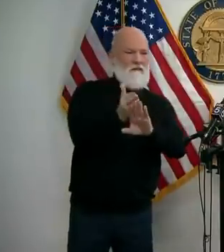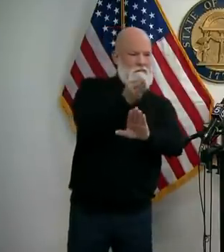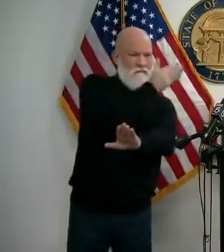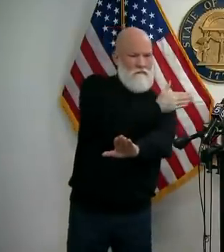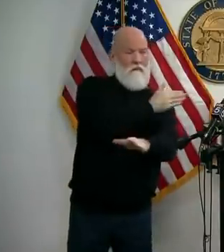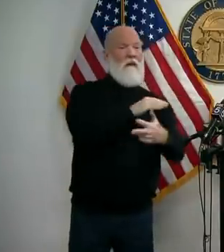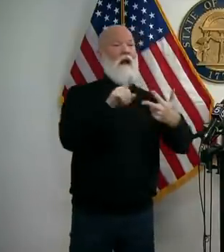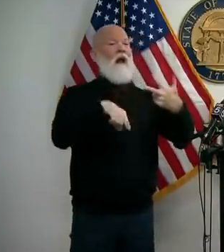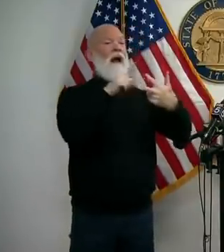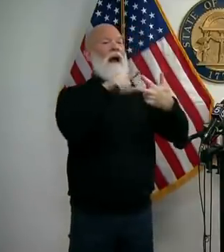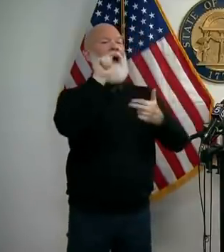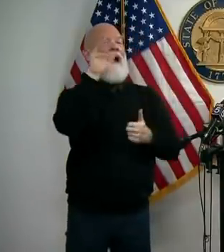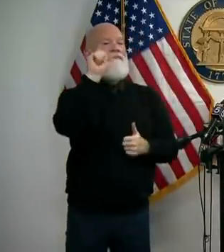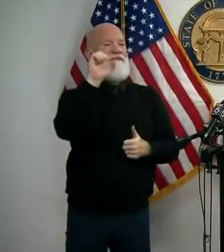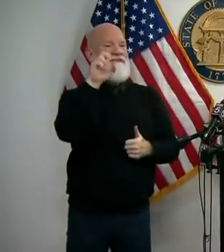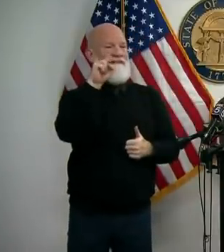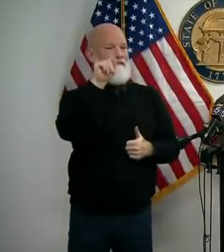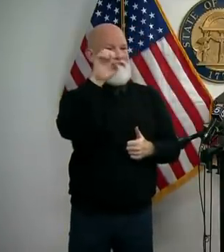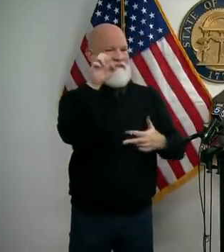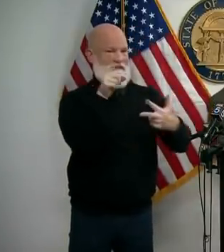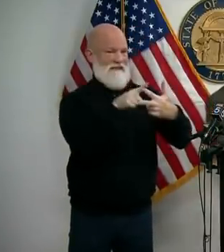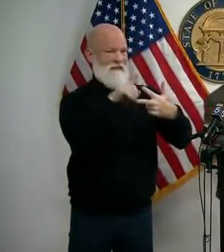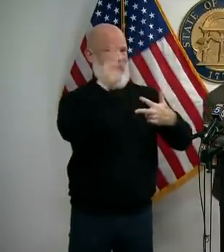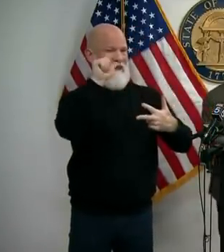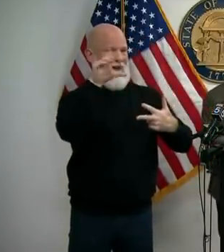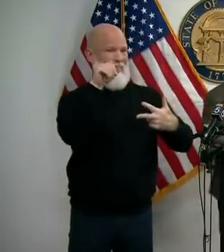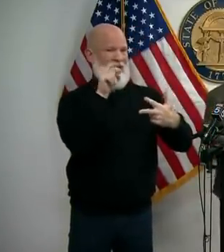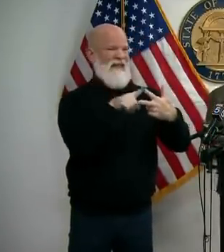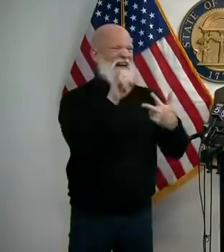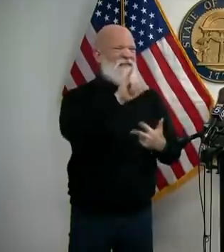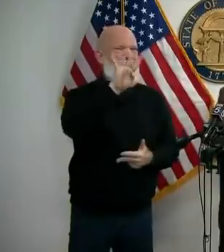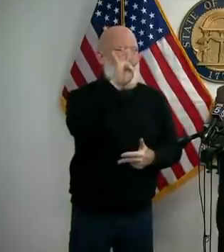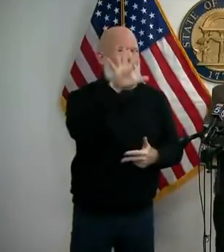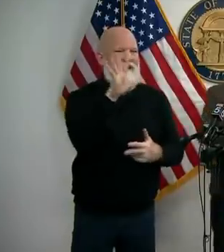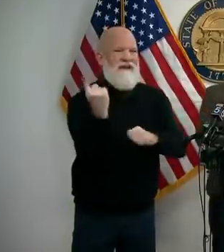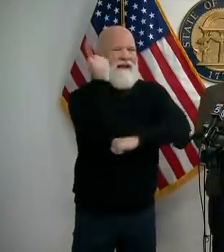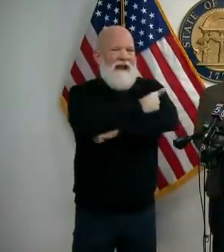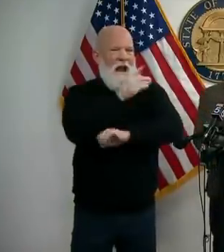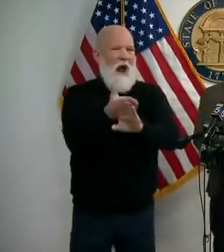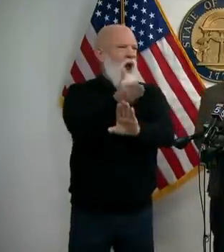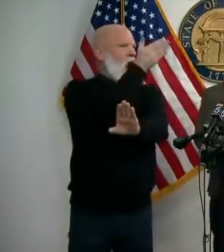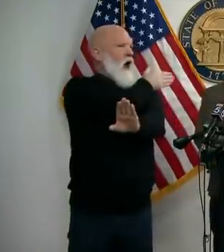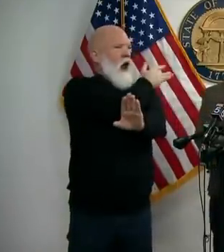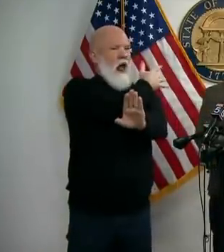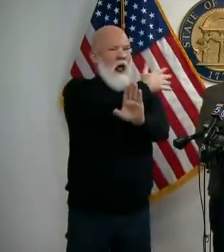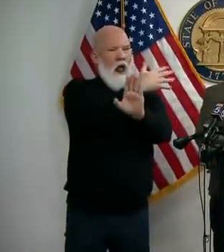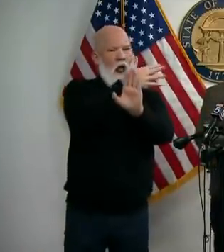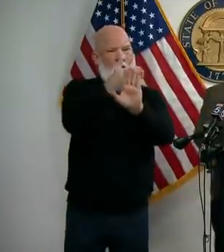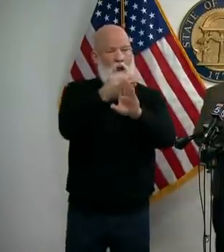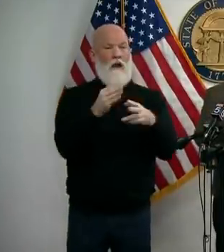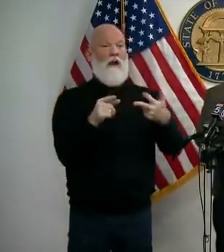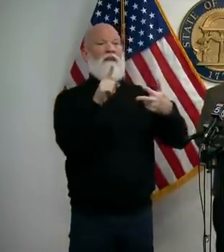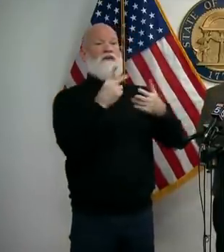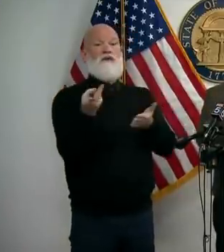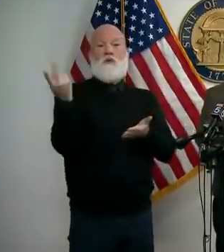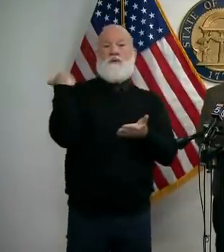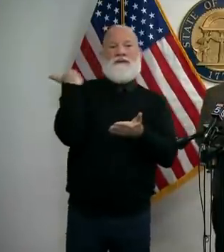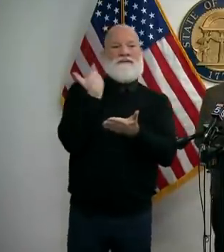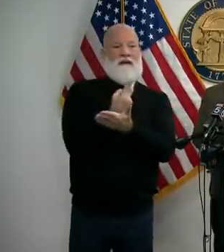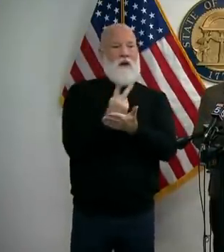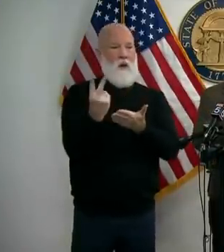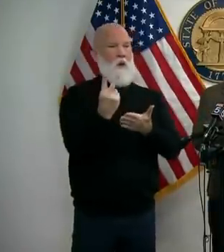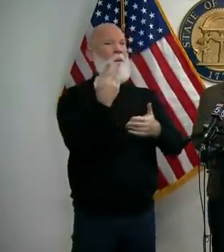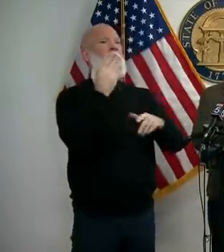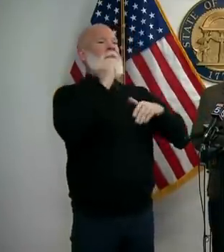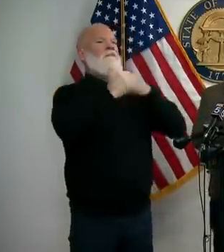begins 45 days beforehand. So you're running that the entire time. And then about 2 weeks before the actual election, you have to do the processes